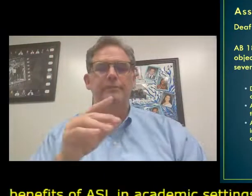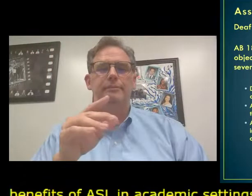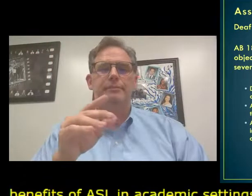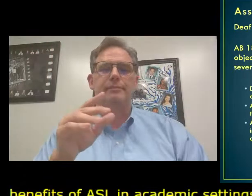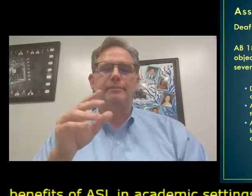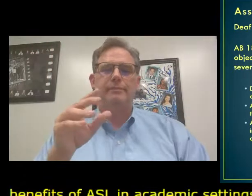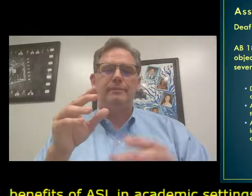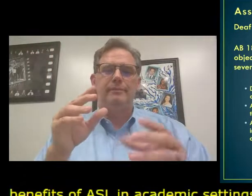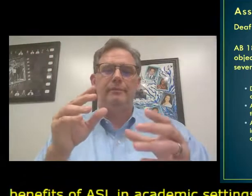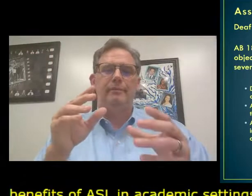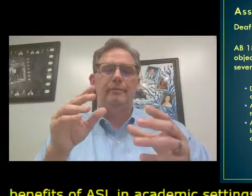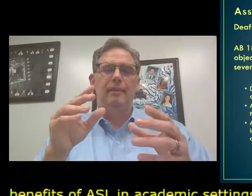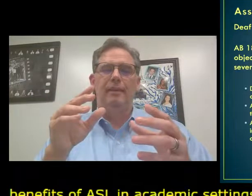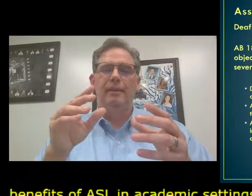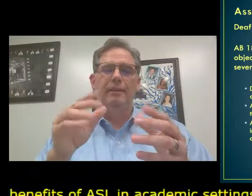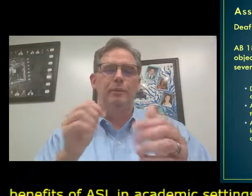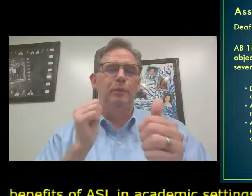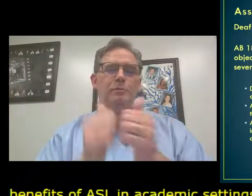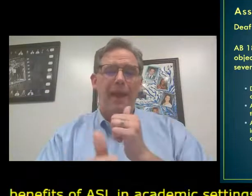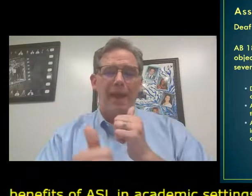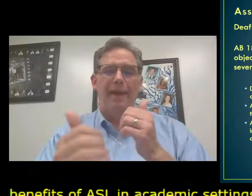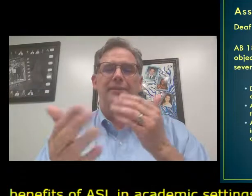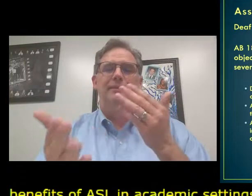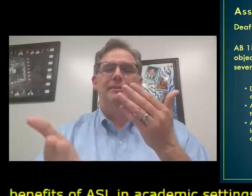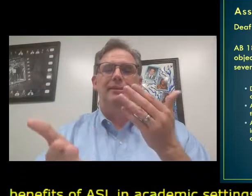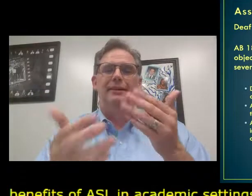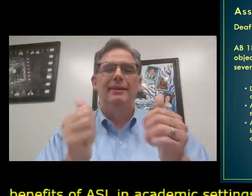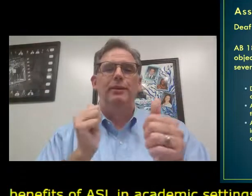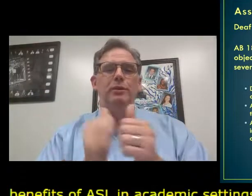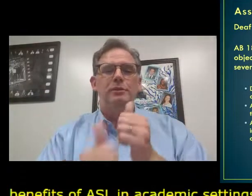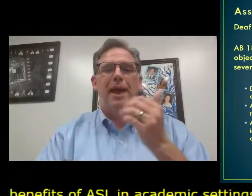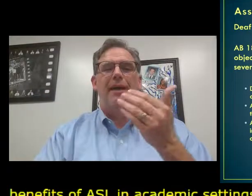Children's Bill of Rights from 1994.